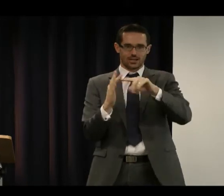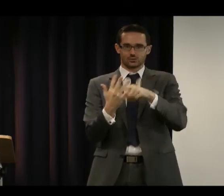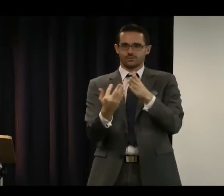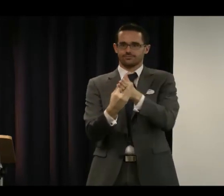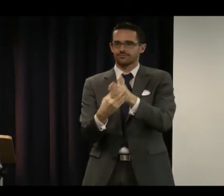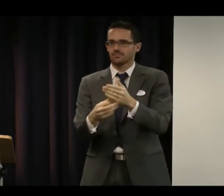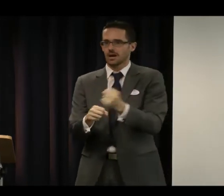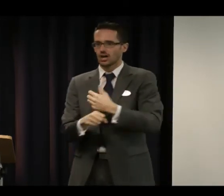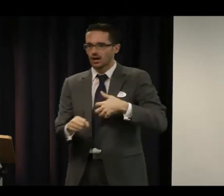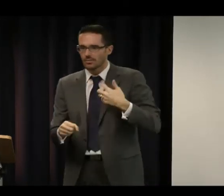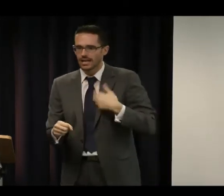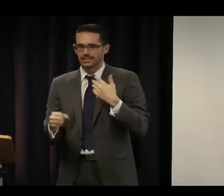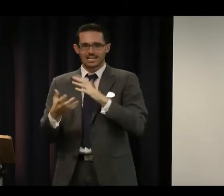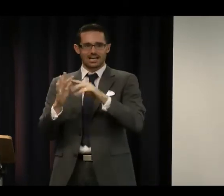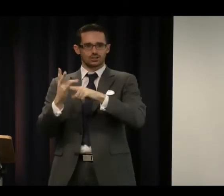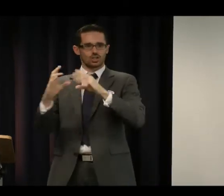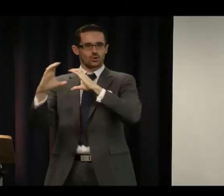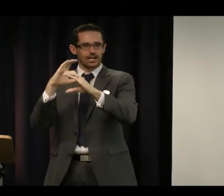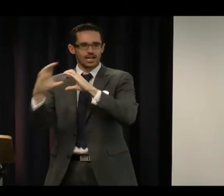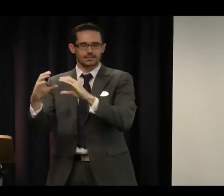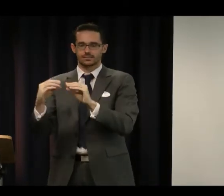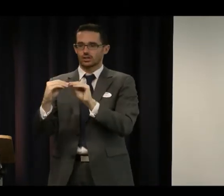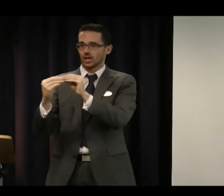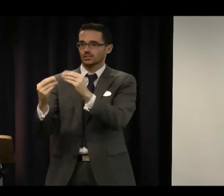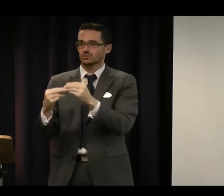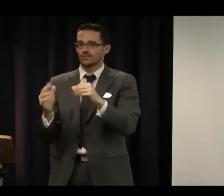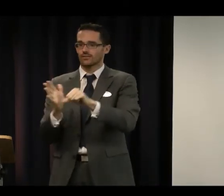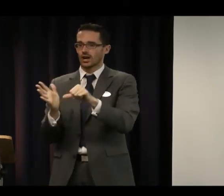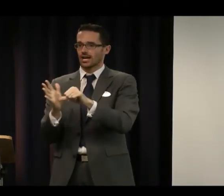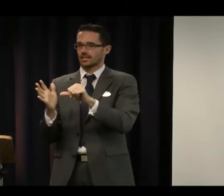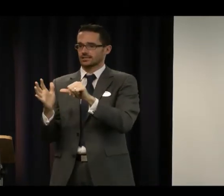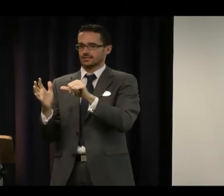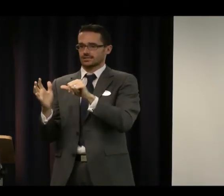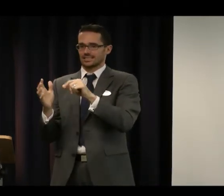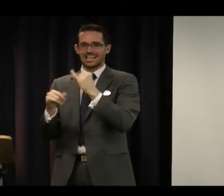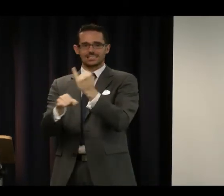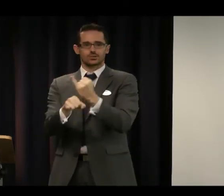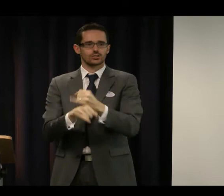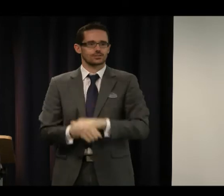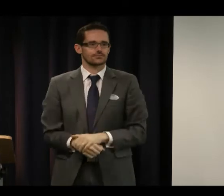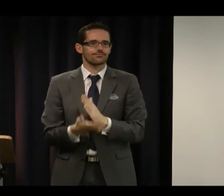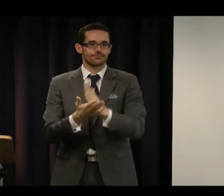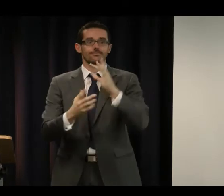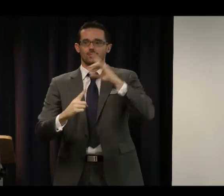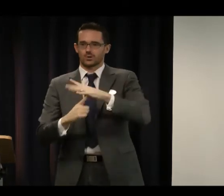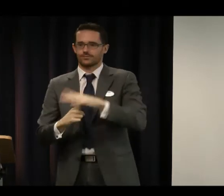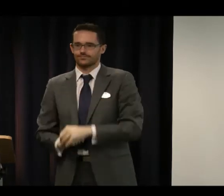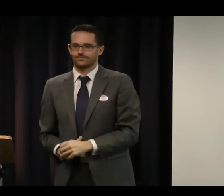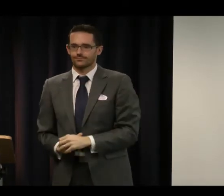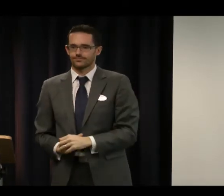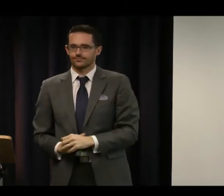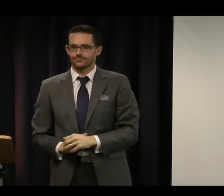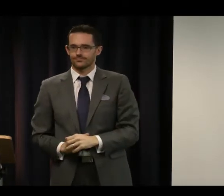this information for deaf people, so deaf people can be aware of how to negotiate